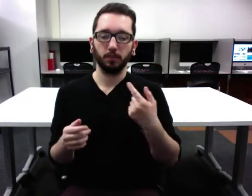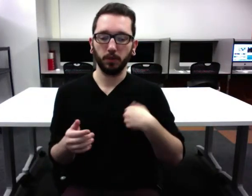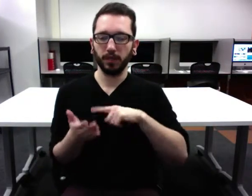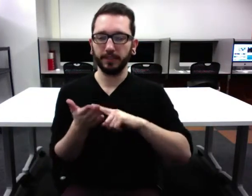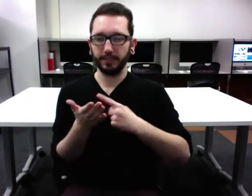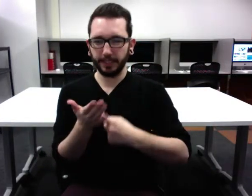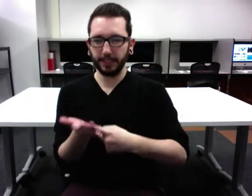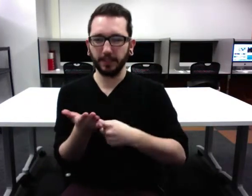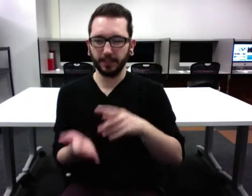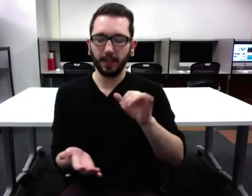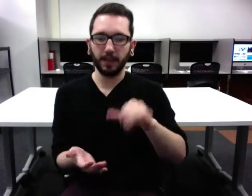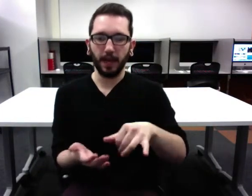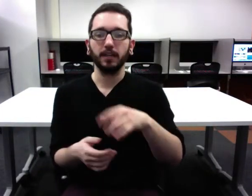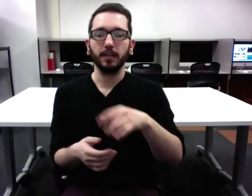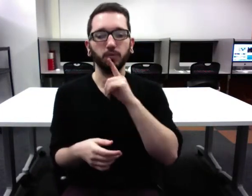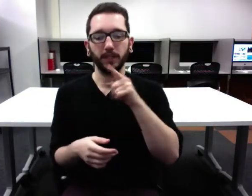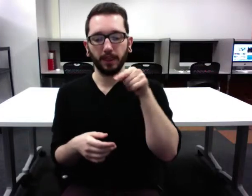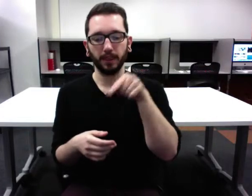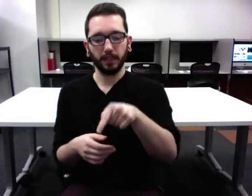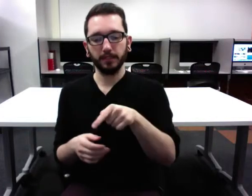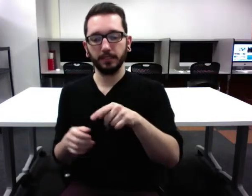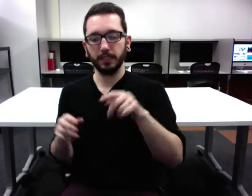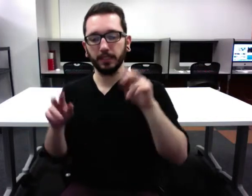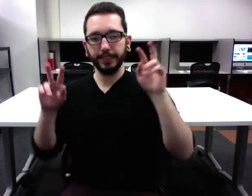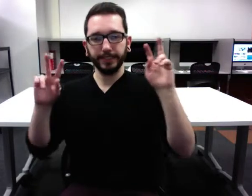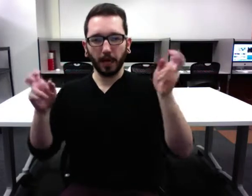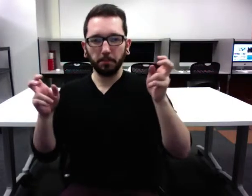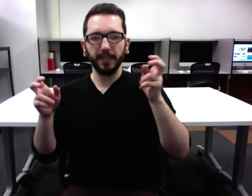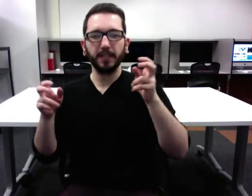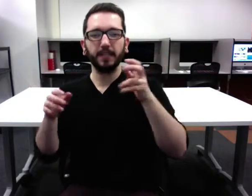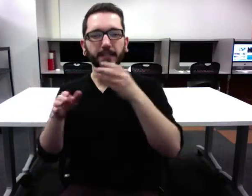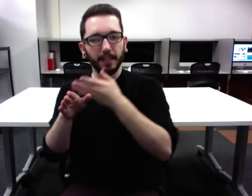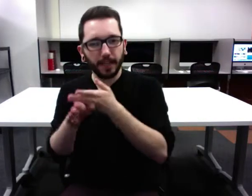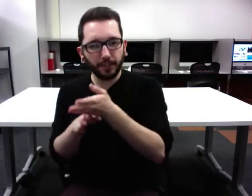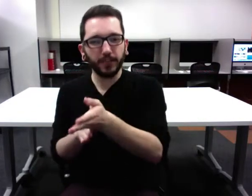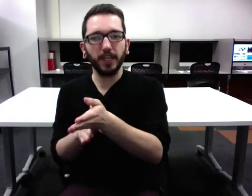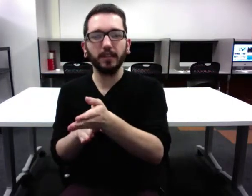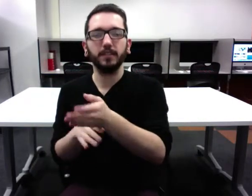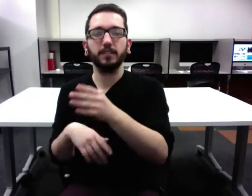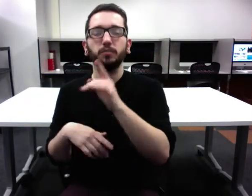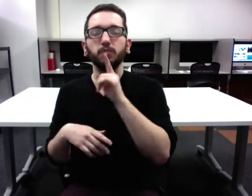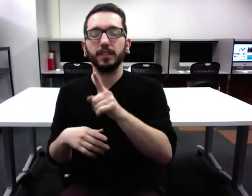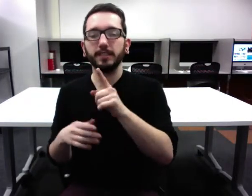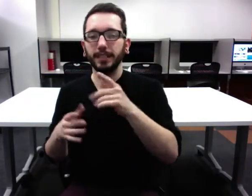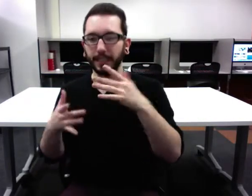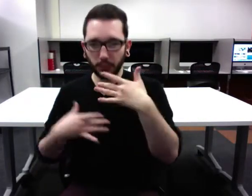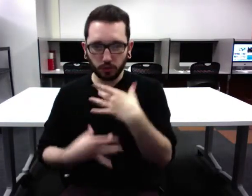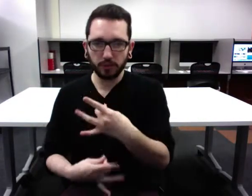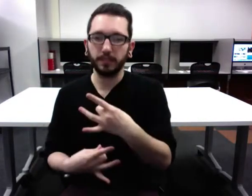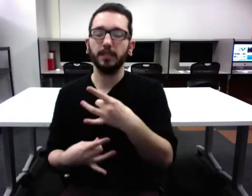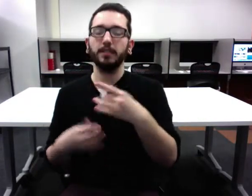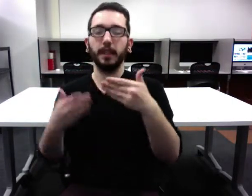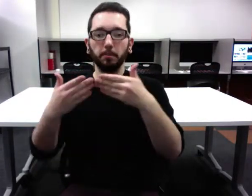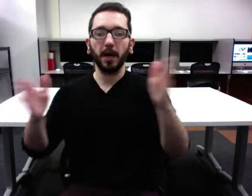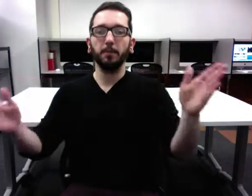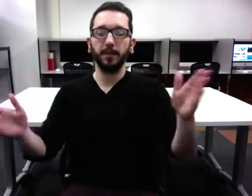this is a very interesting area. Their interest in the public in complementary and alternative medicine is really increasing, and